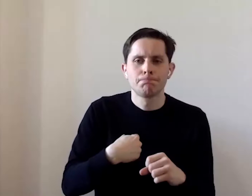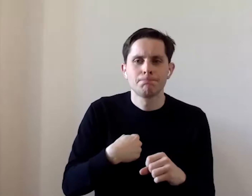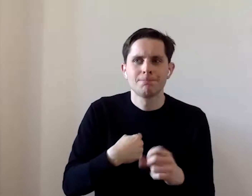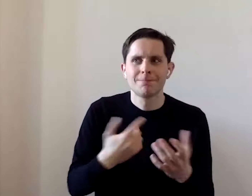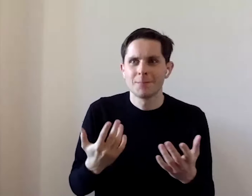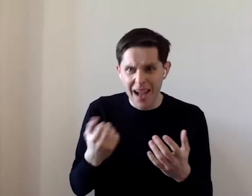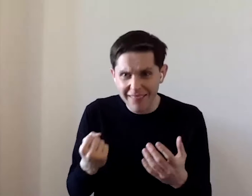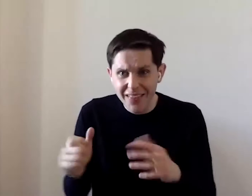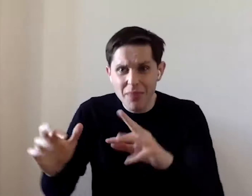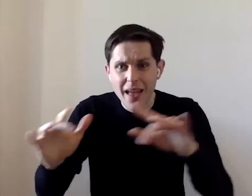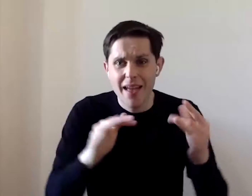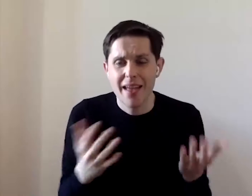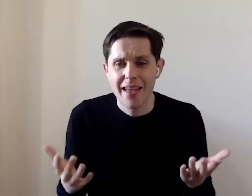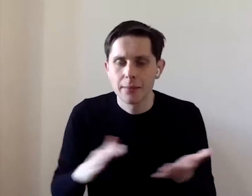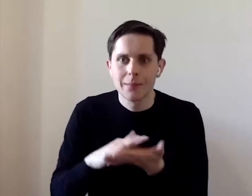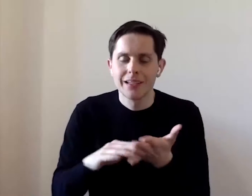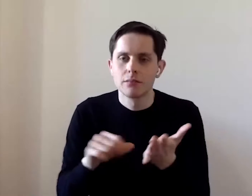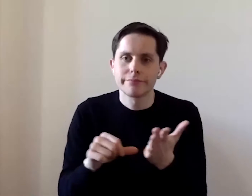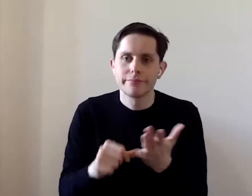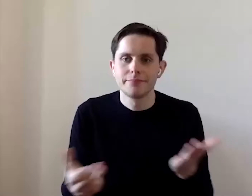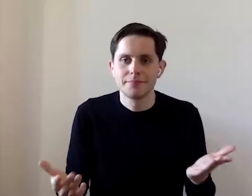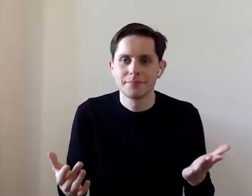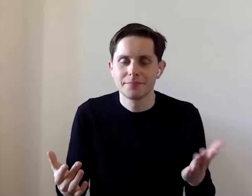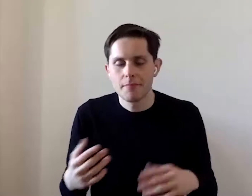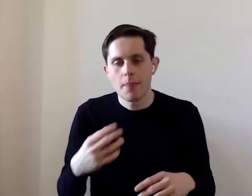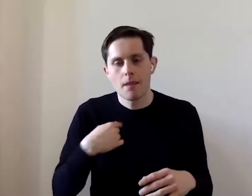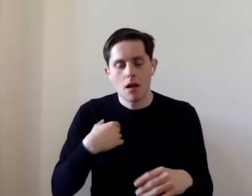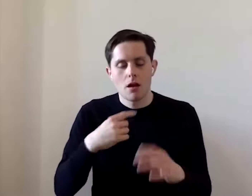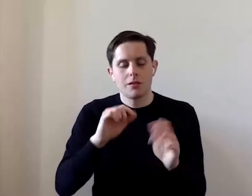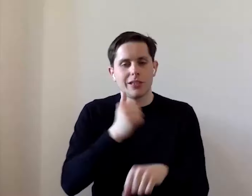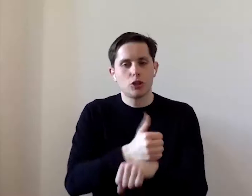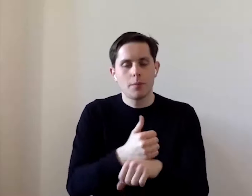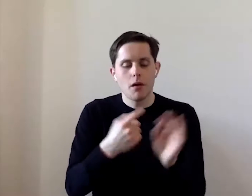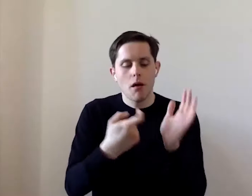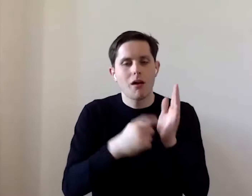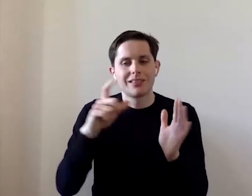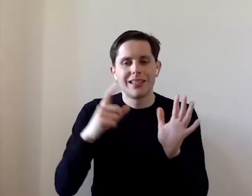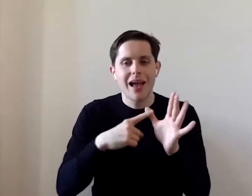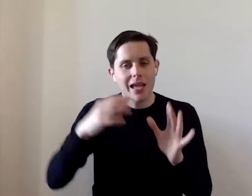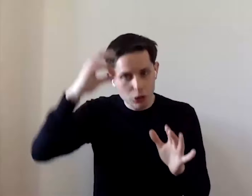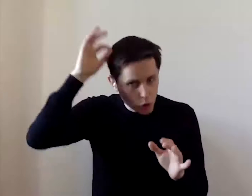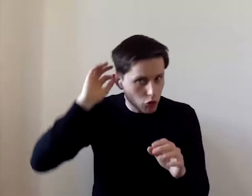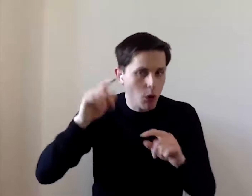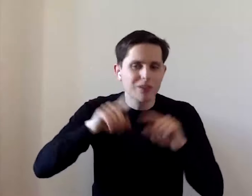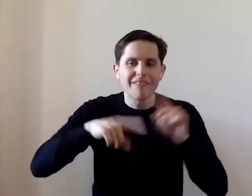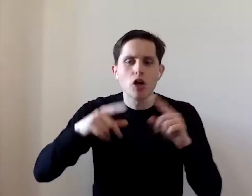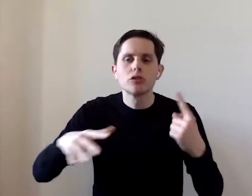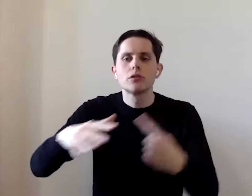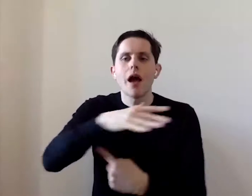ADHD, even though I know that many exist. And I think certainly, you know, I mean, at RCA, I set up